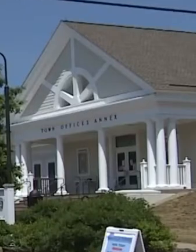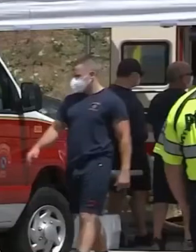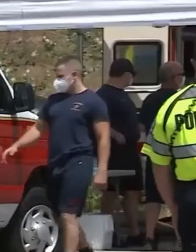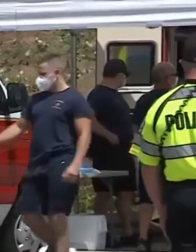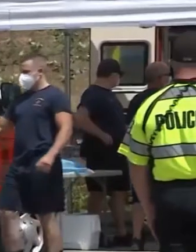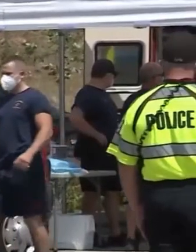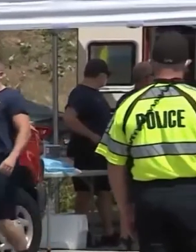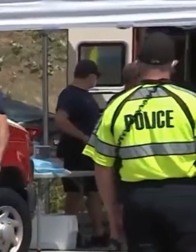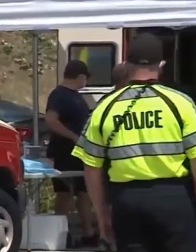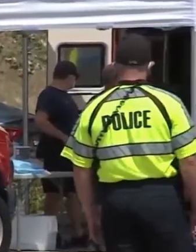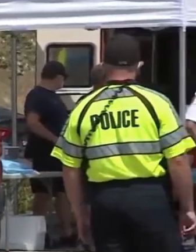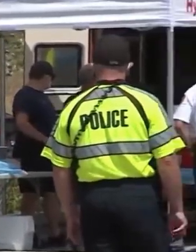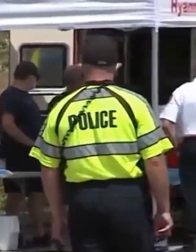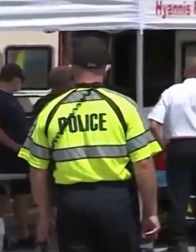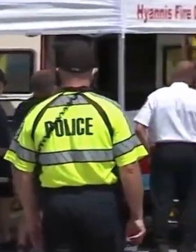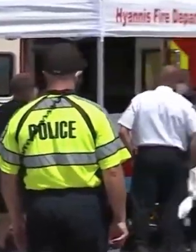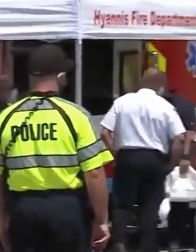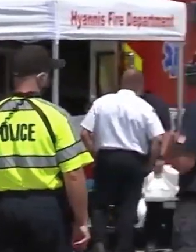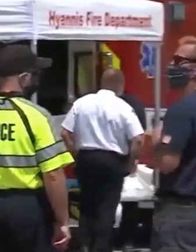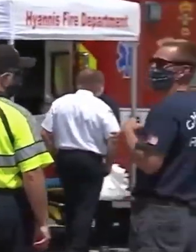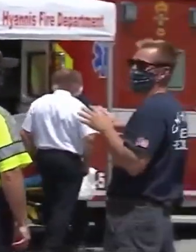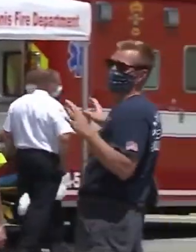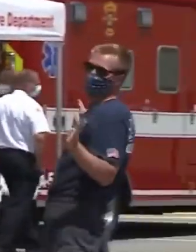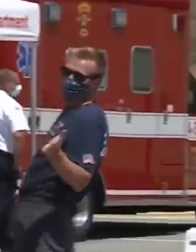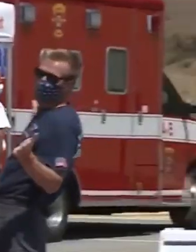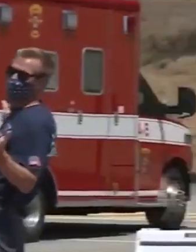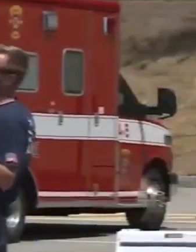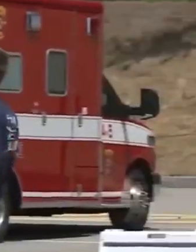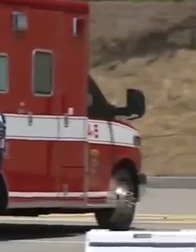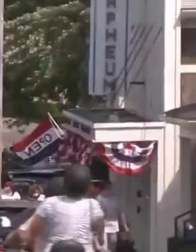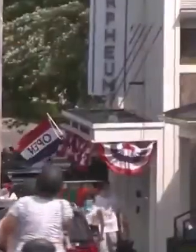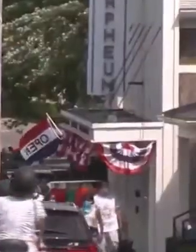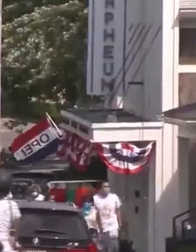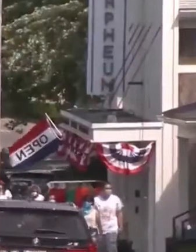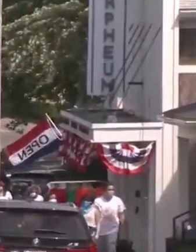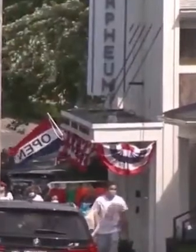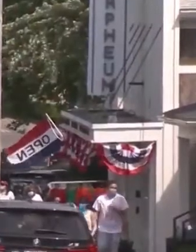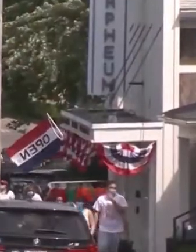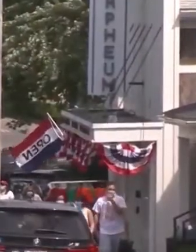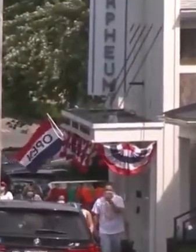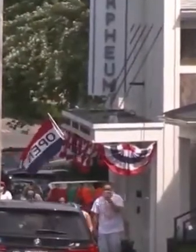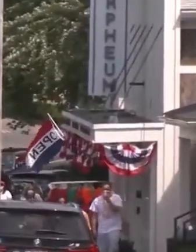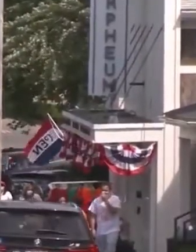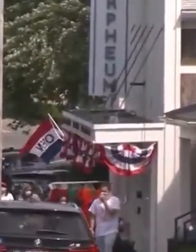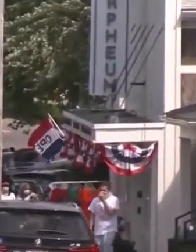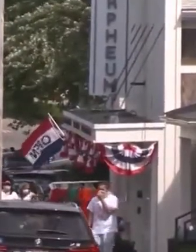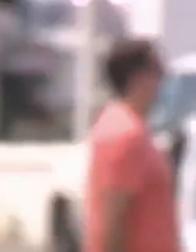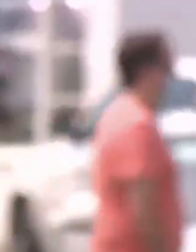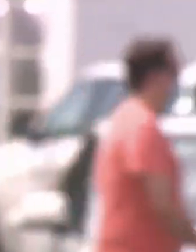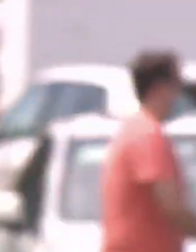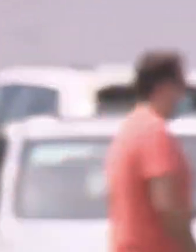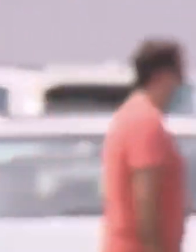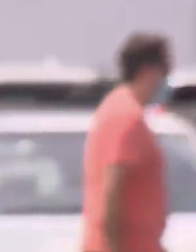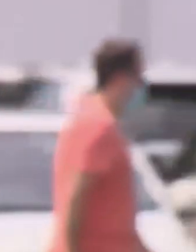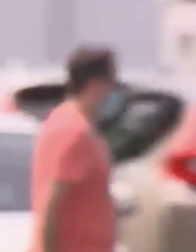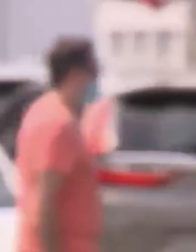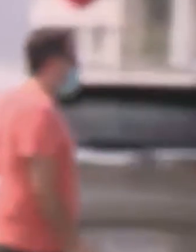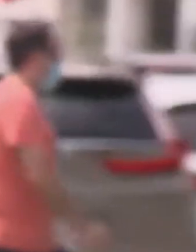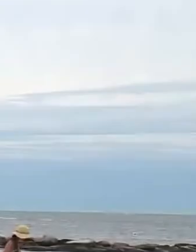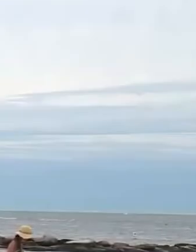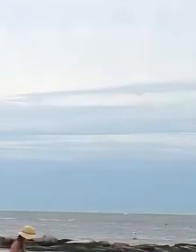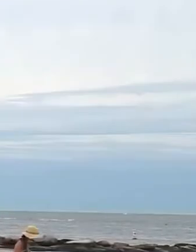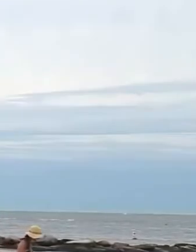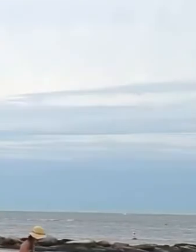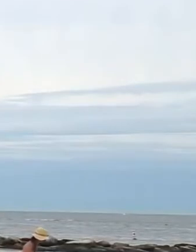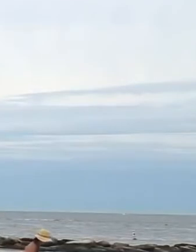open after more than a dozen people tested positive following a house party. Local health officials say there were no masks and no social